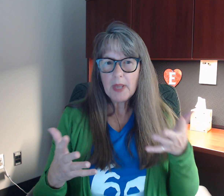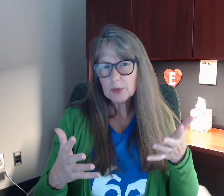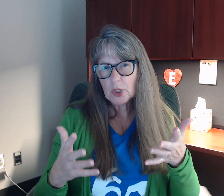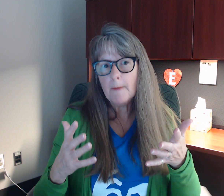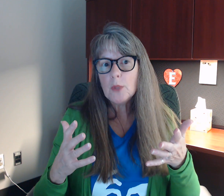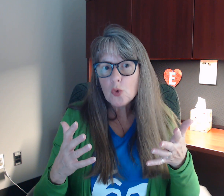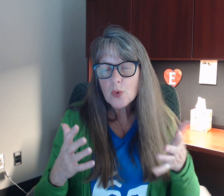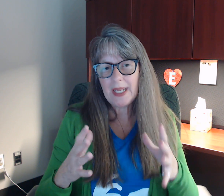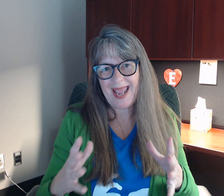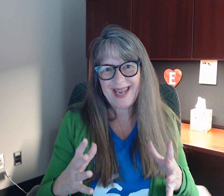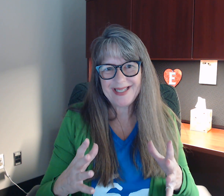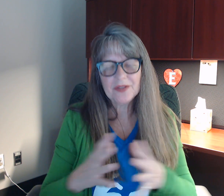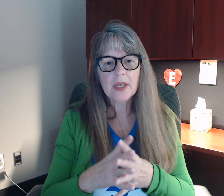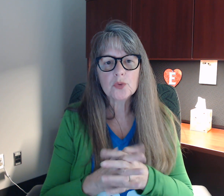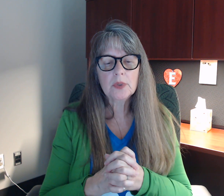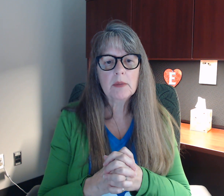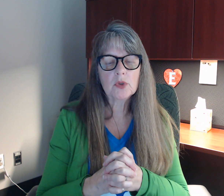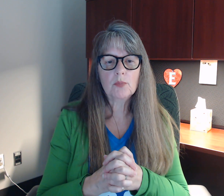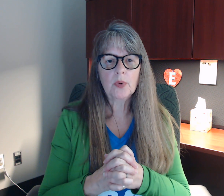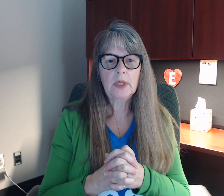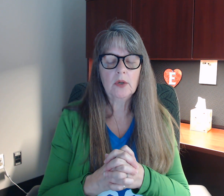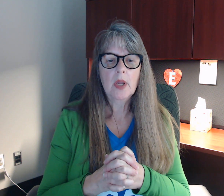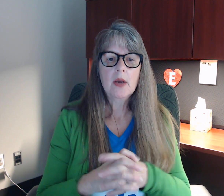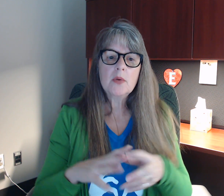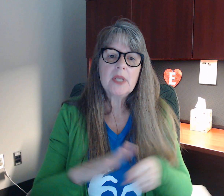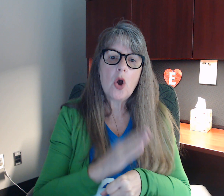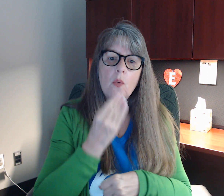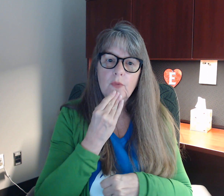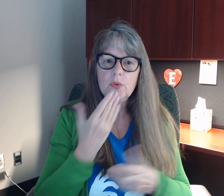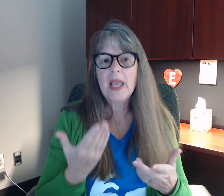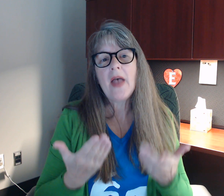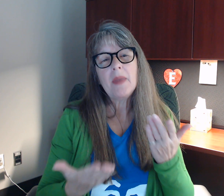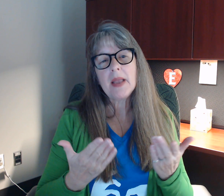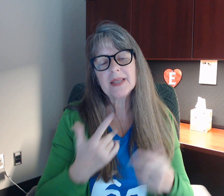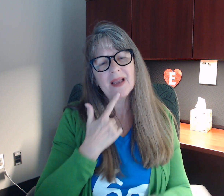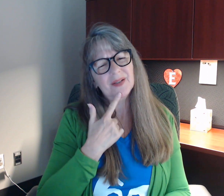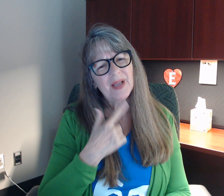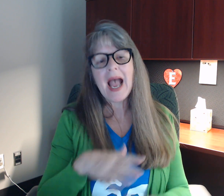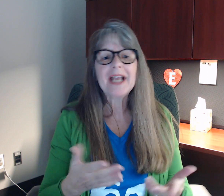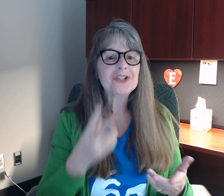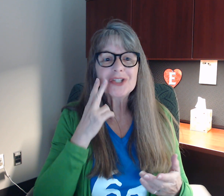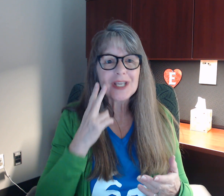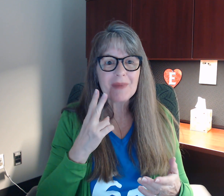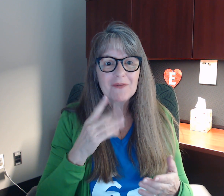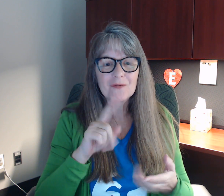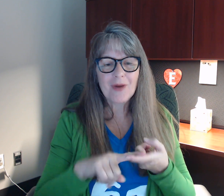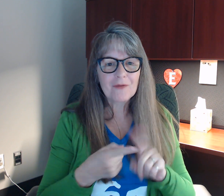able to communicate. That's really the most important here. So I would say whole foods, and they may say, I could just see my friend